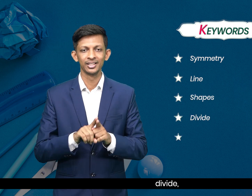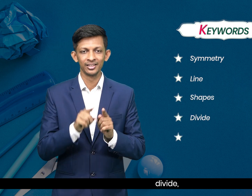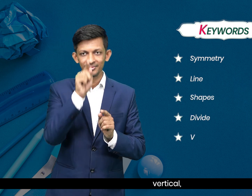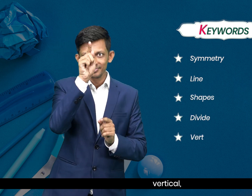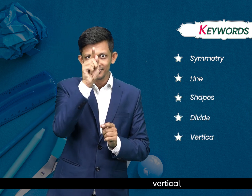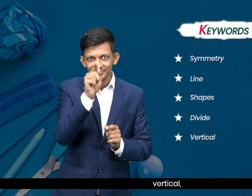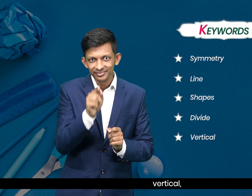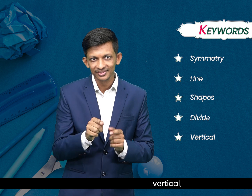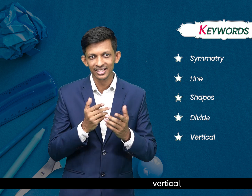vertical,